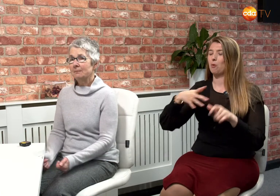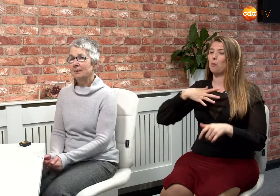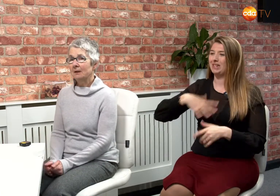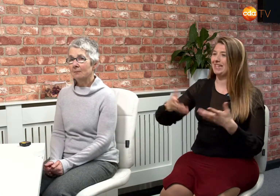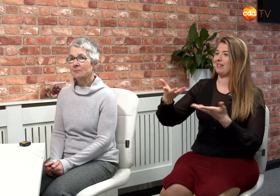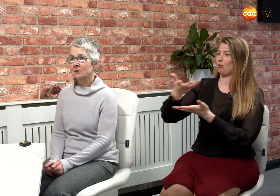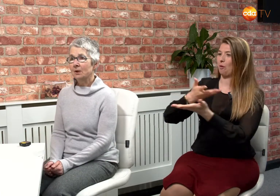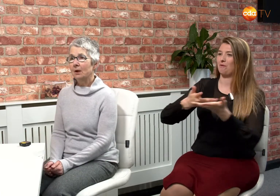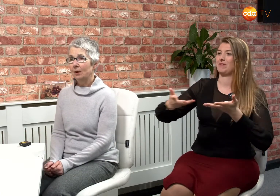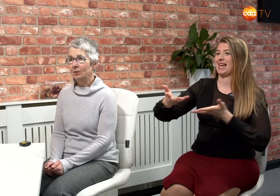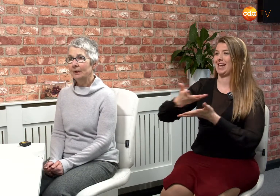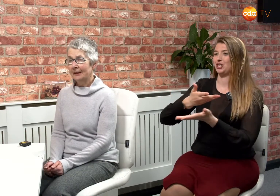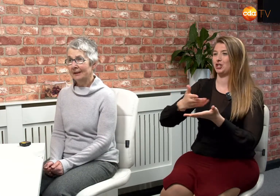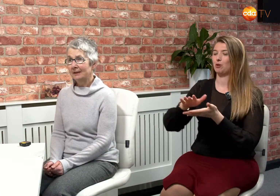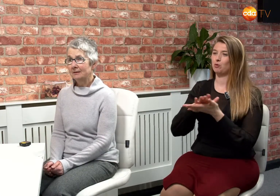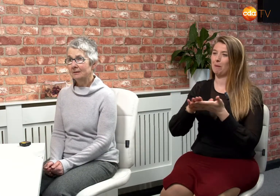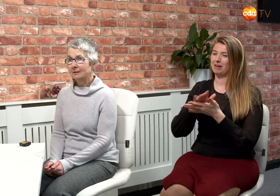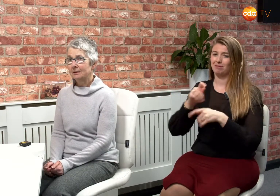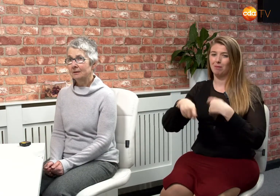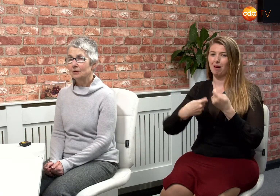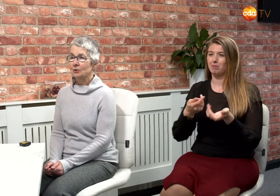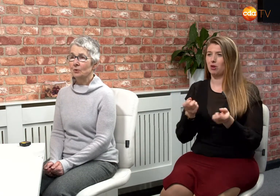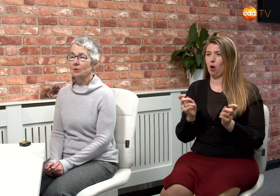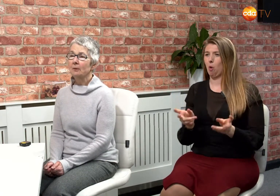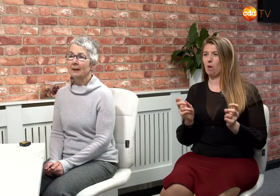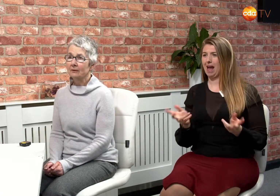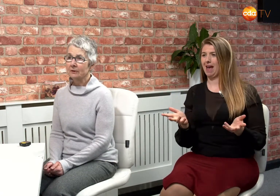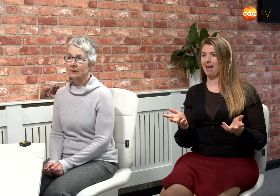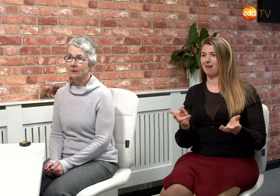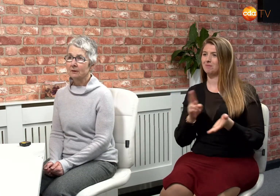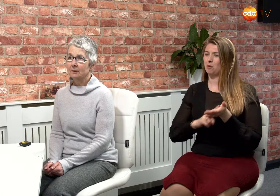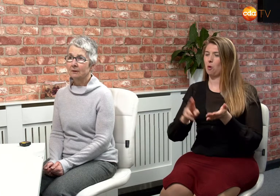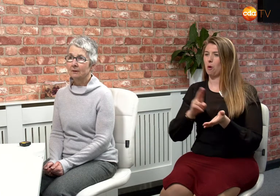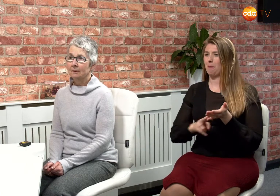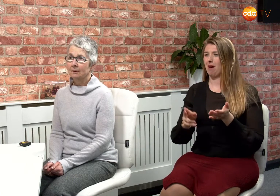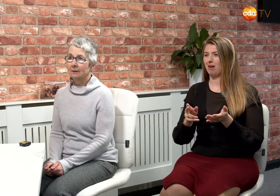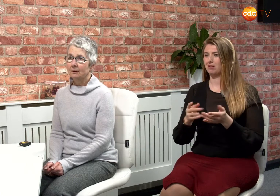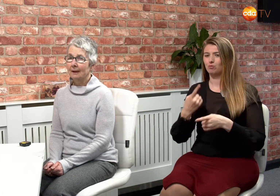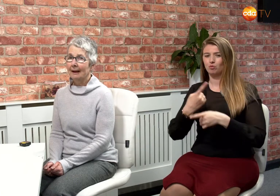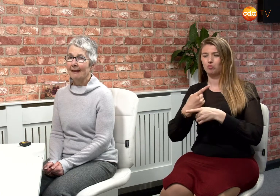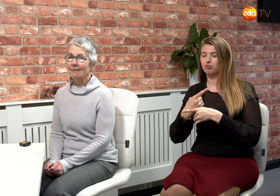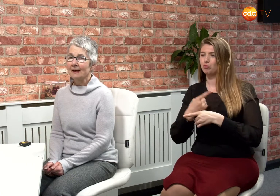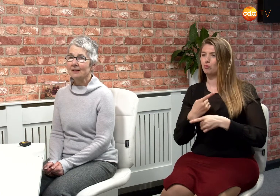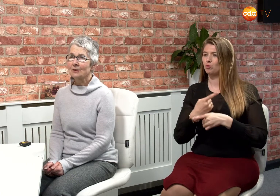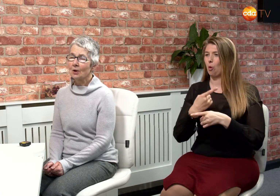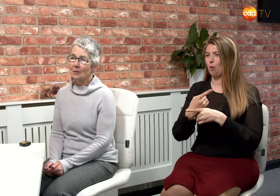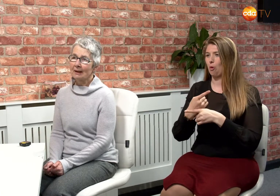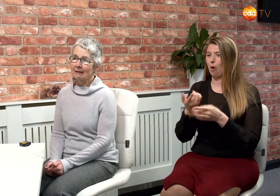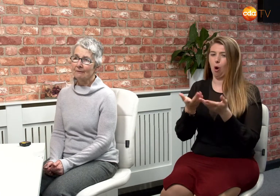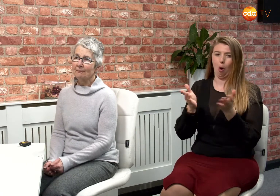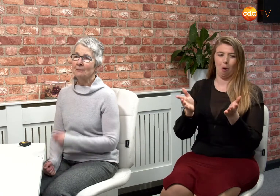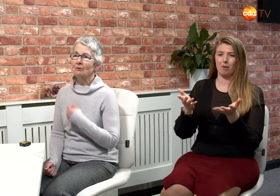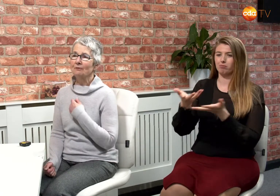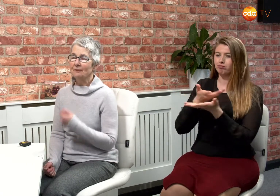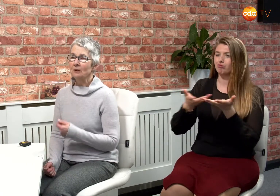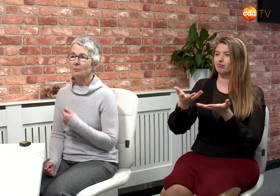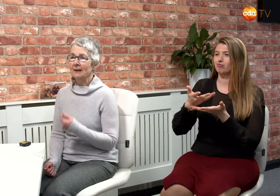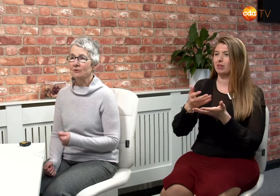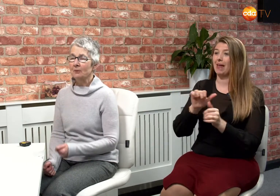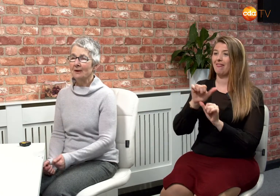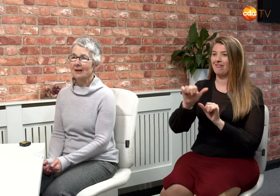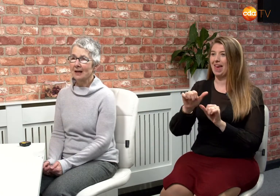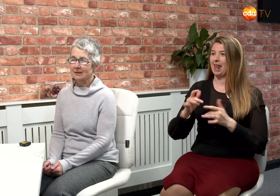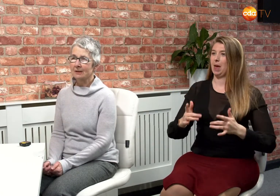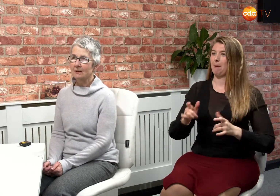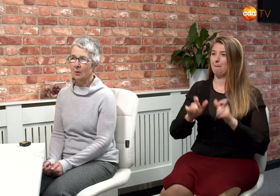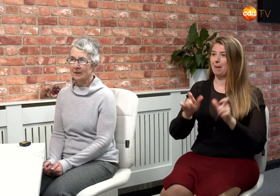so that it becomes okay to talk about it. And then it's okay, people feel